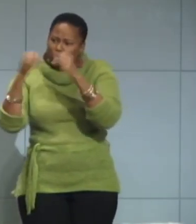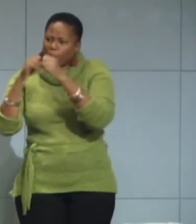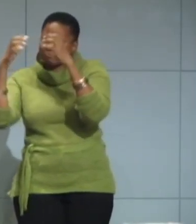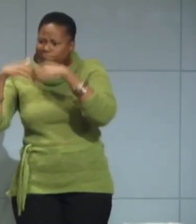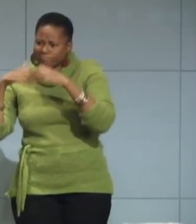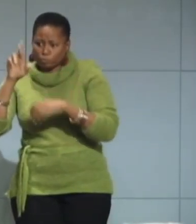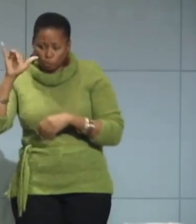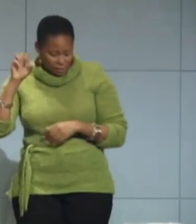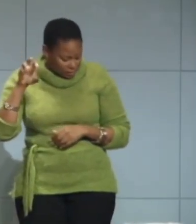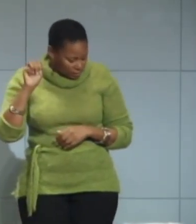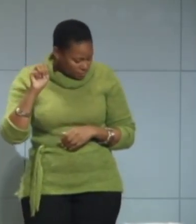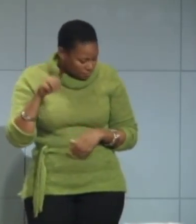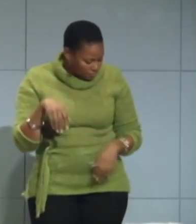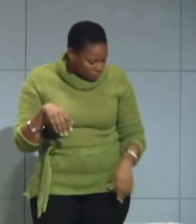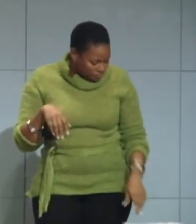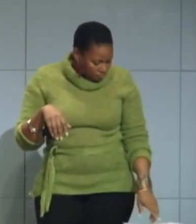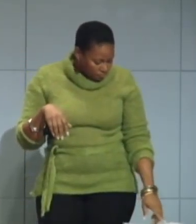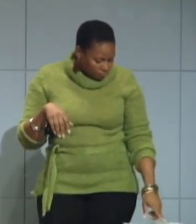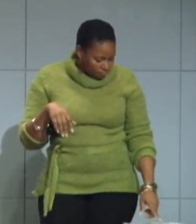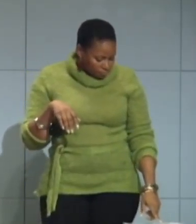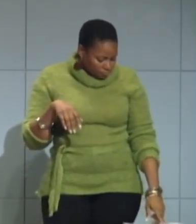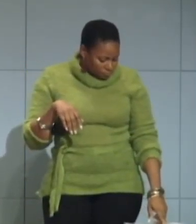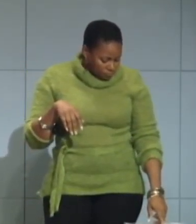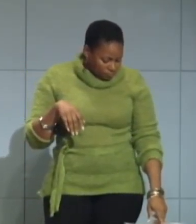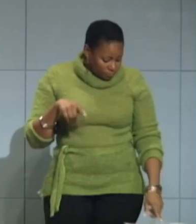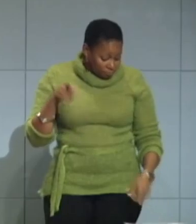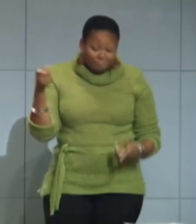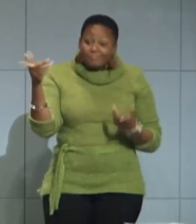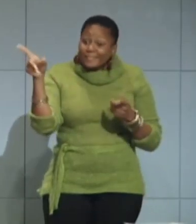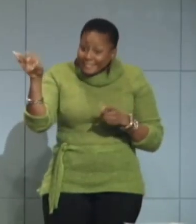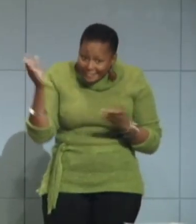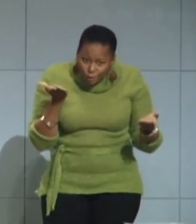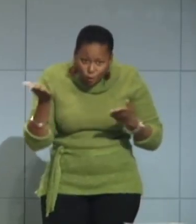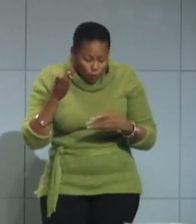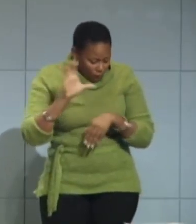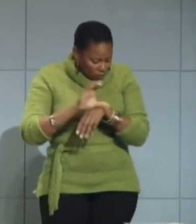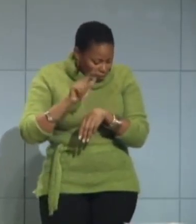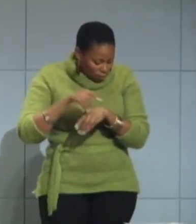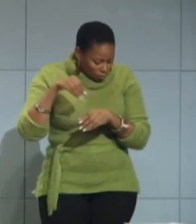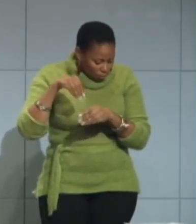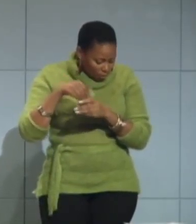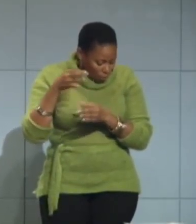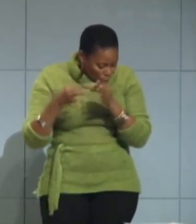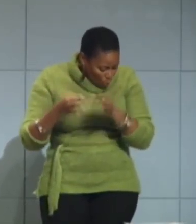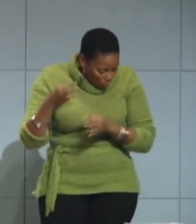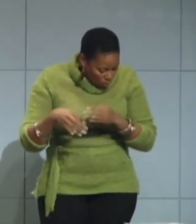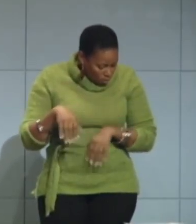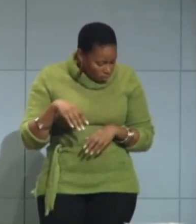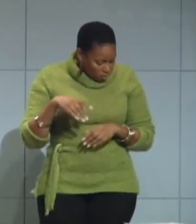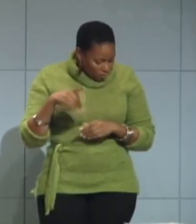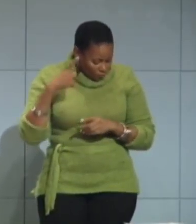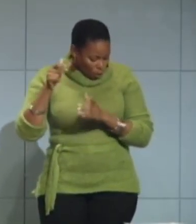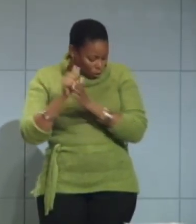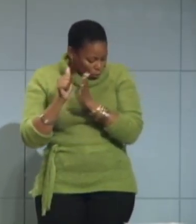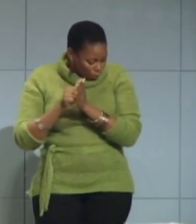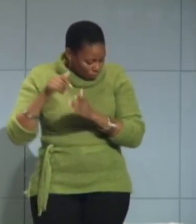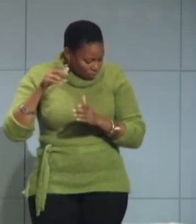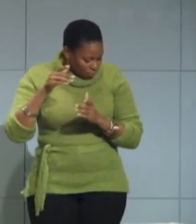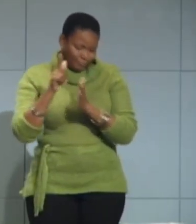Thank you. At this point, I'd like to introduce our keynote speaker, Mr. Tim Wise. He is considered as one of the most brilliant, articulate,